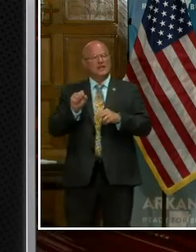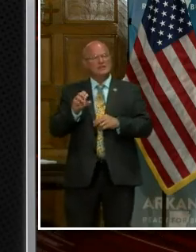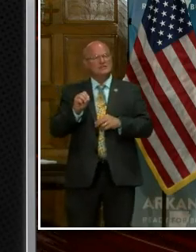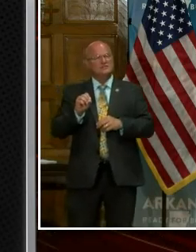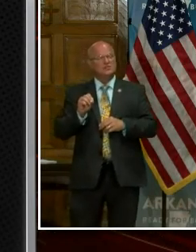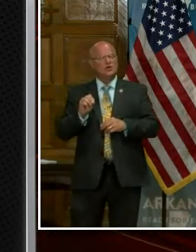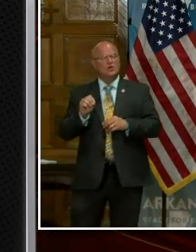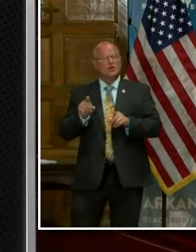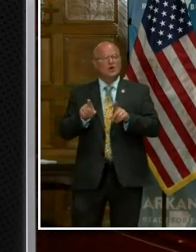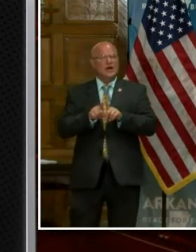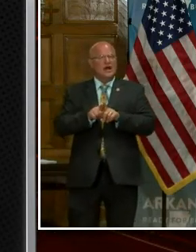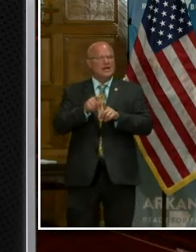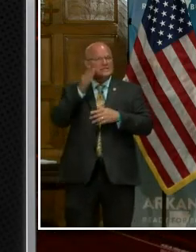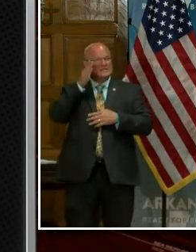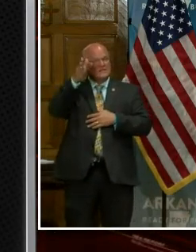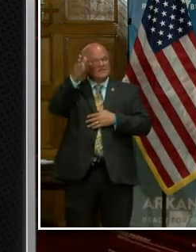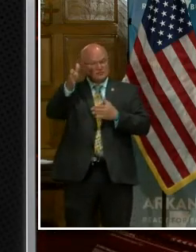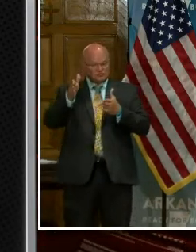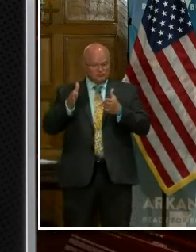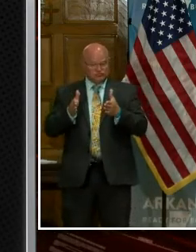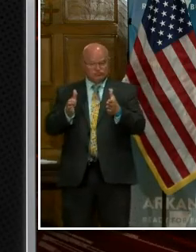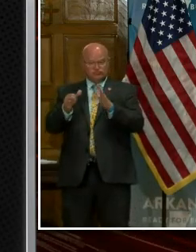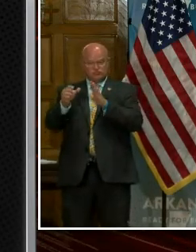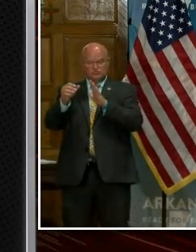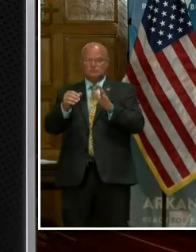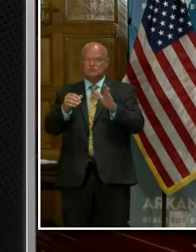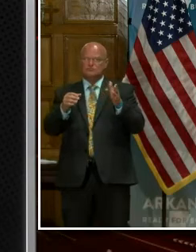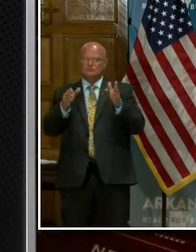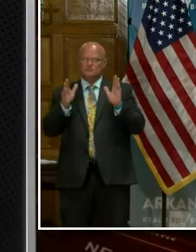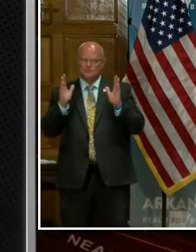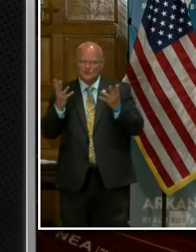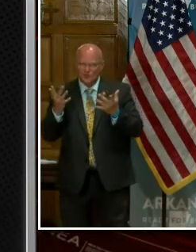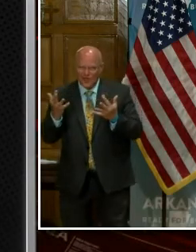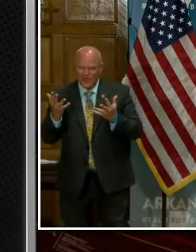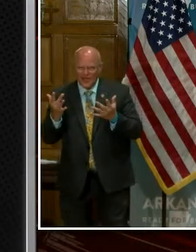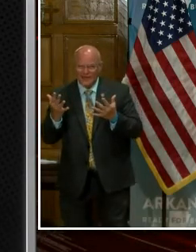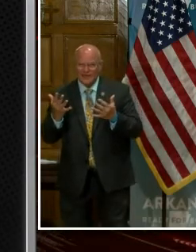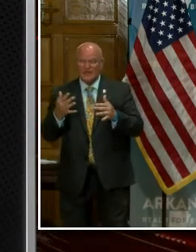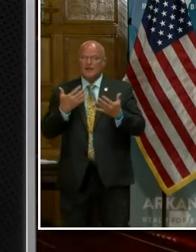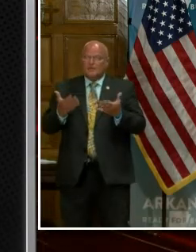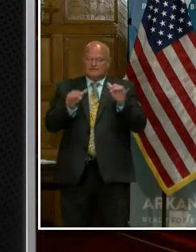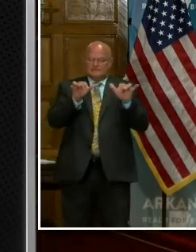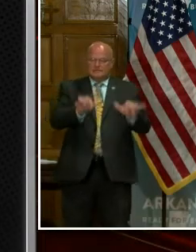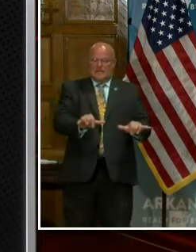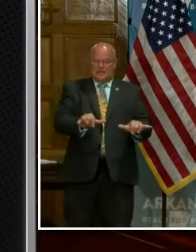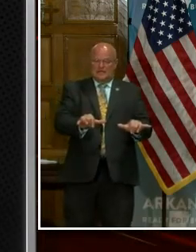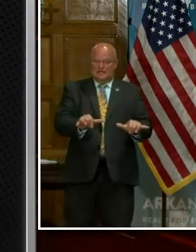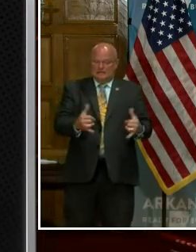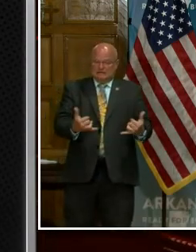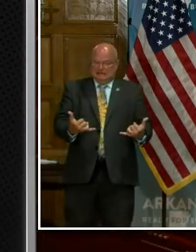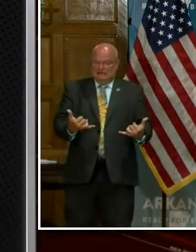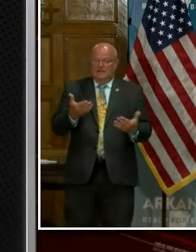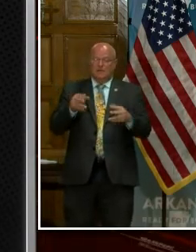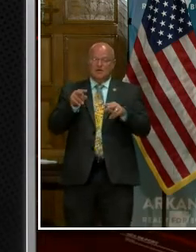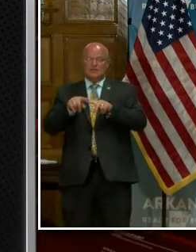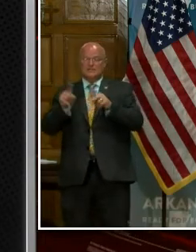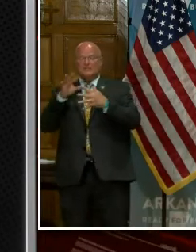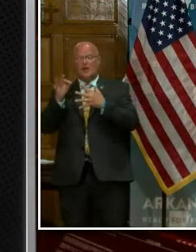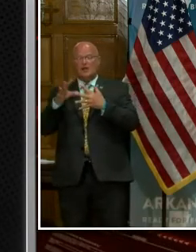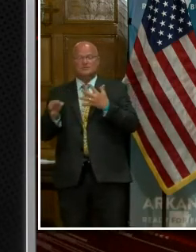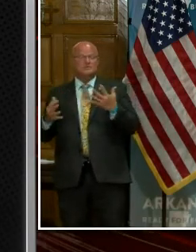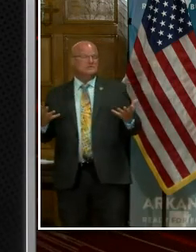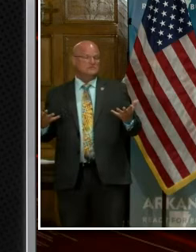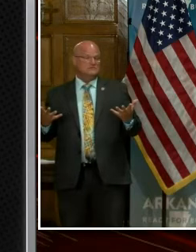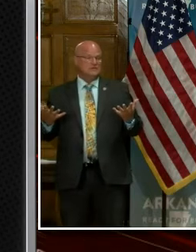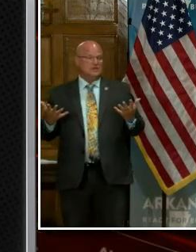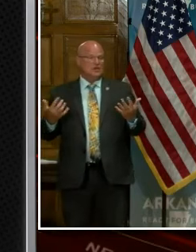So as to the future direction, stay tuned. We might stay exactly where we are. We might look at different options.